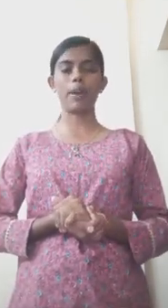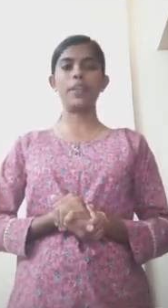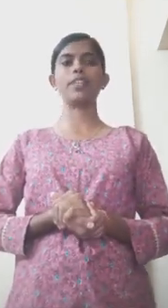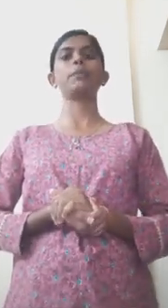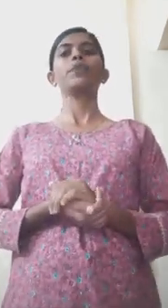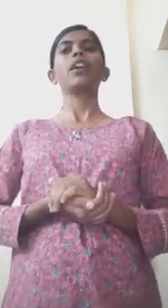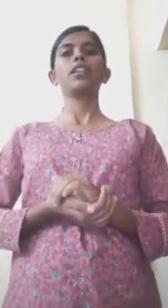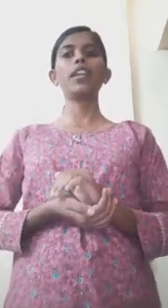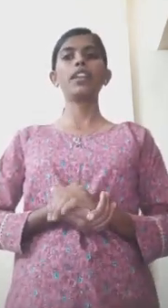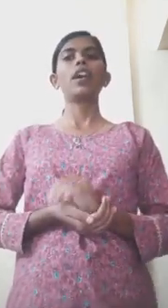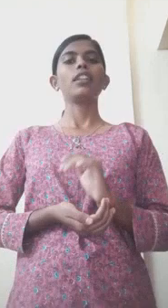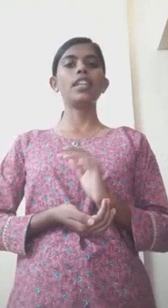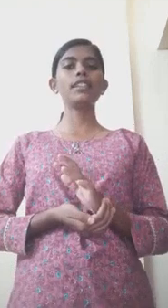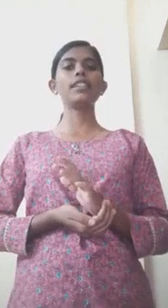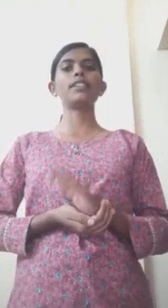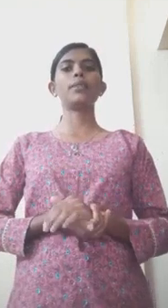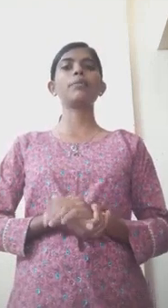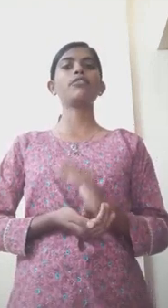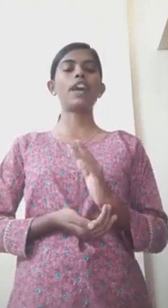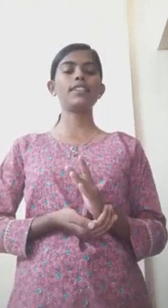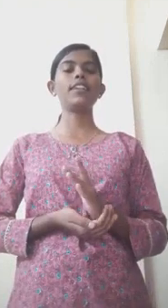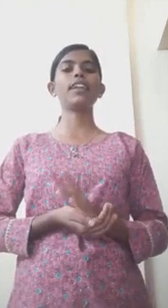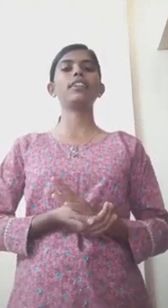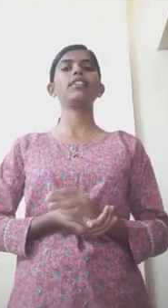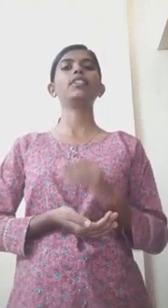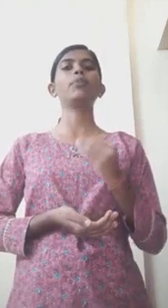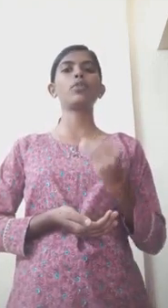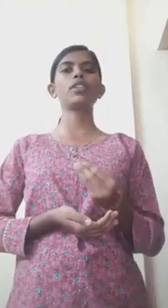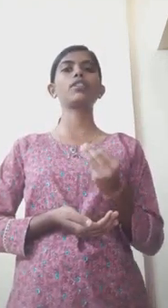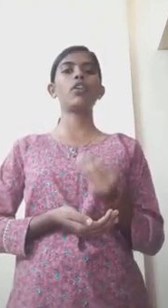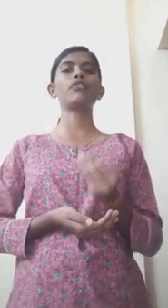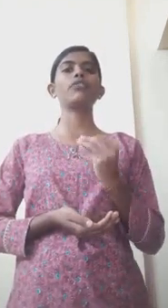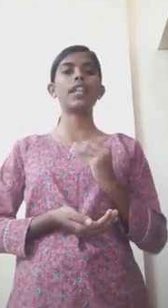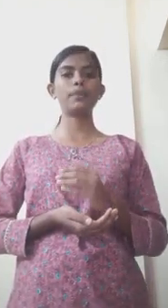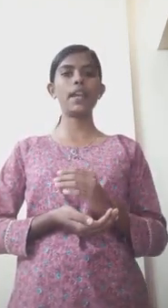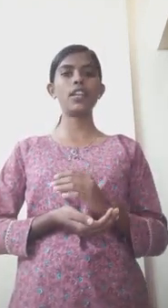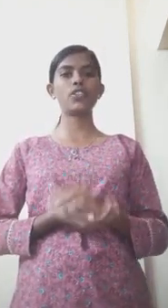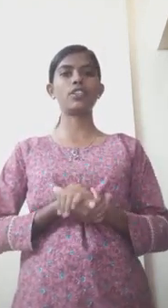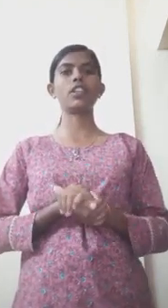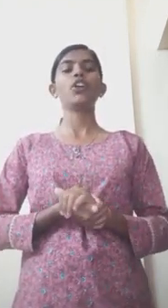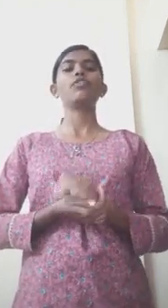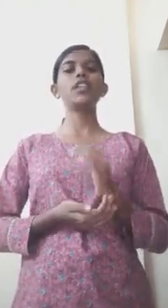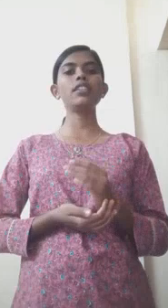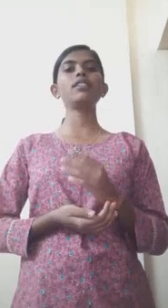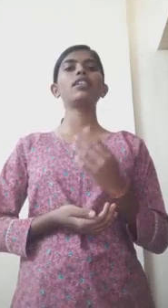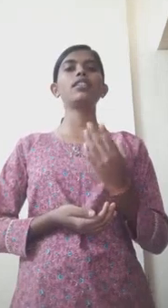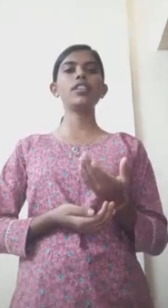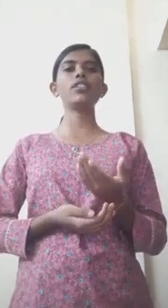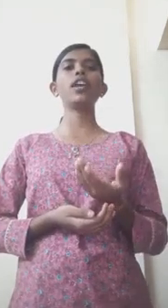environment. Then this system facilitates the process of respiration, which is essential